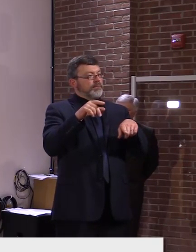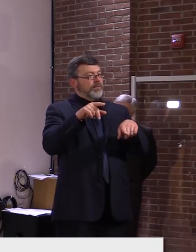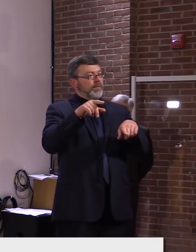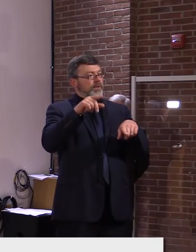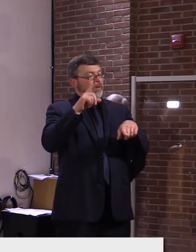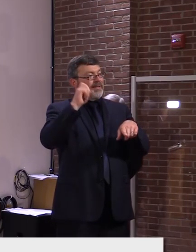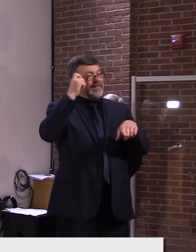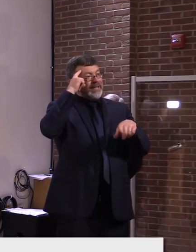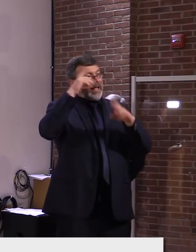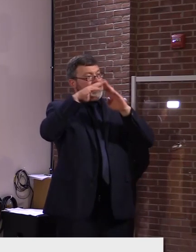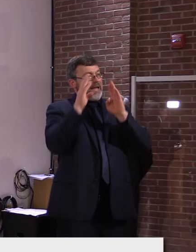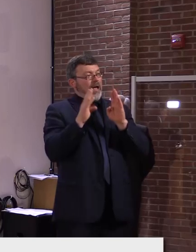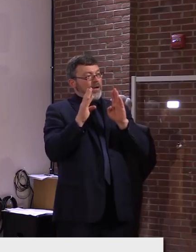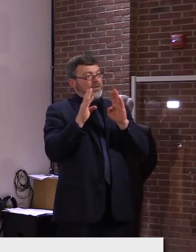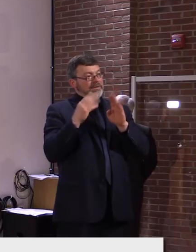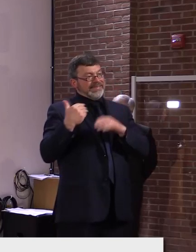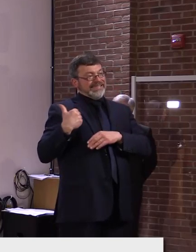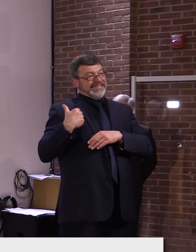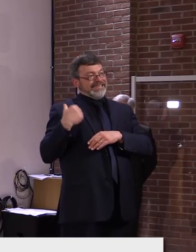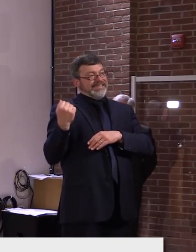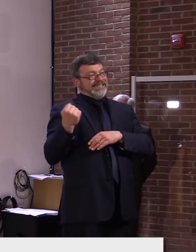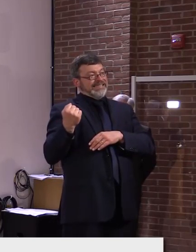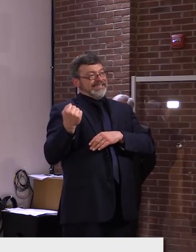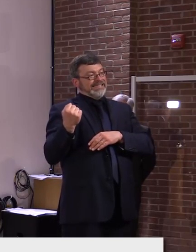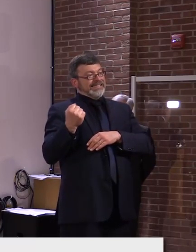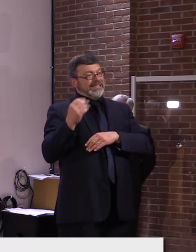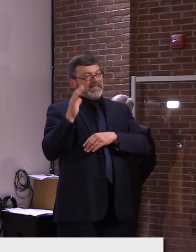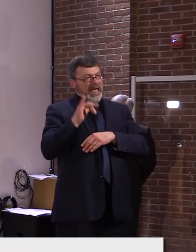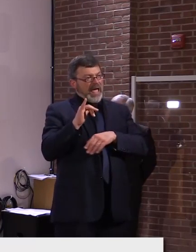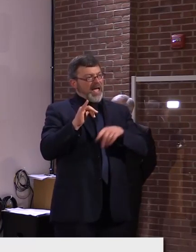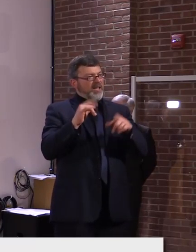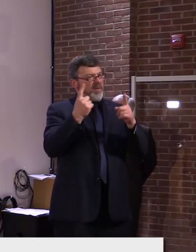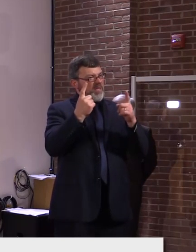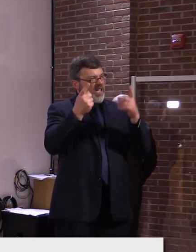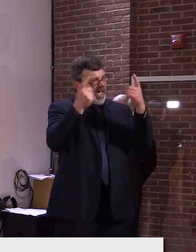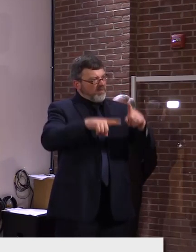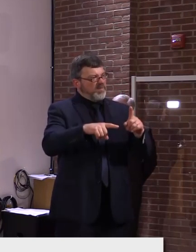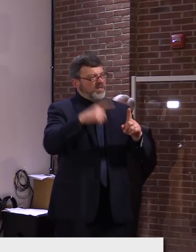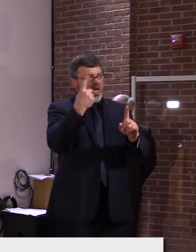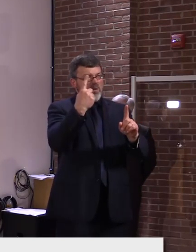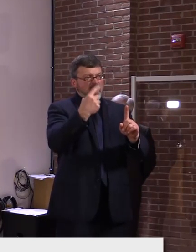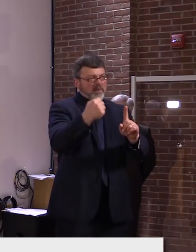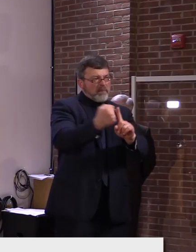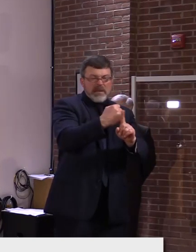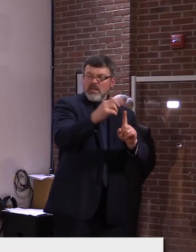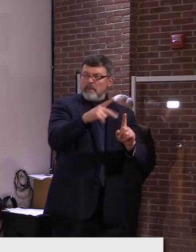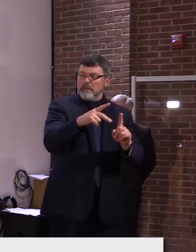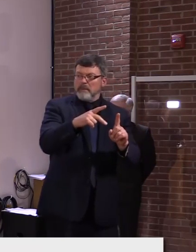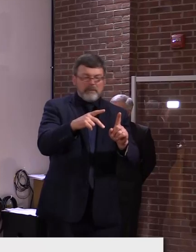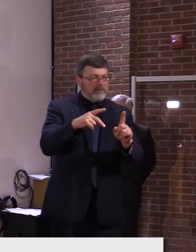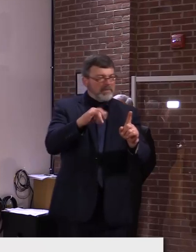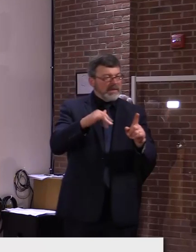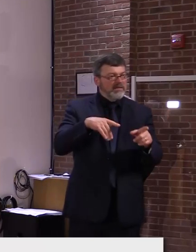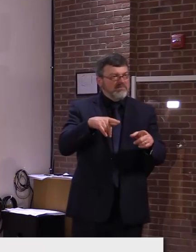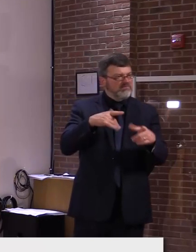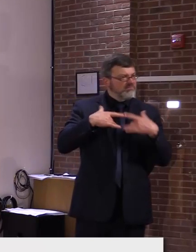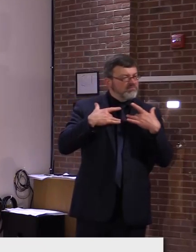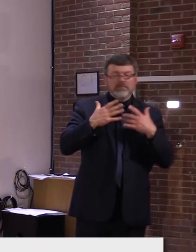or thoughts about it? I wasn't aware of what group it was, but I did hear that there was